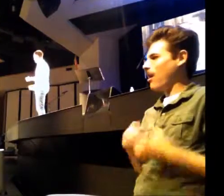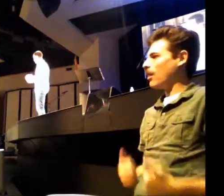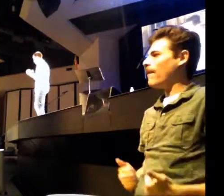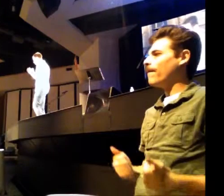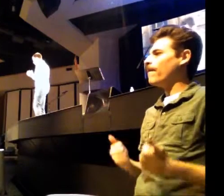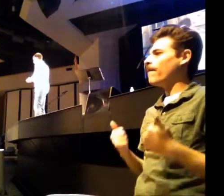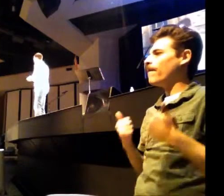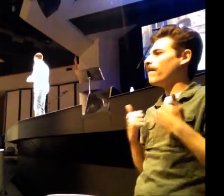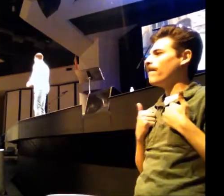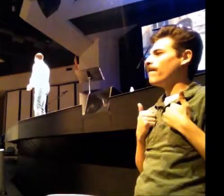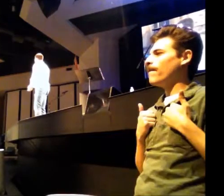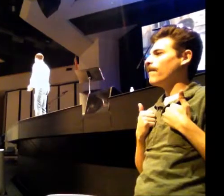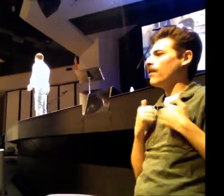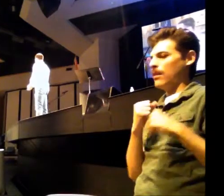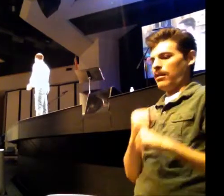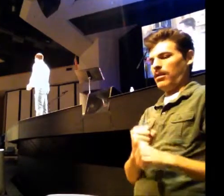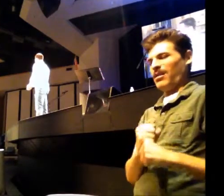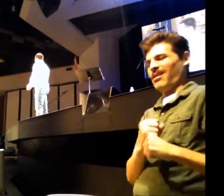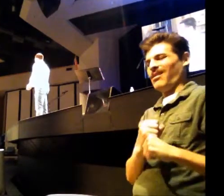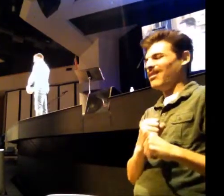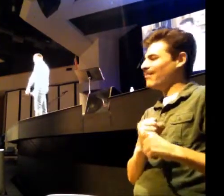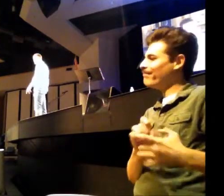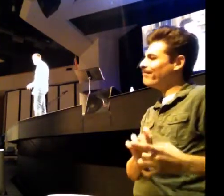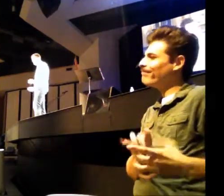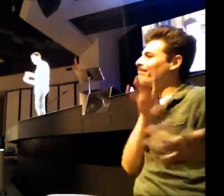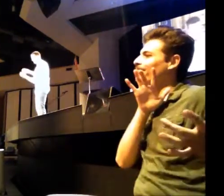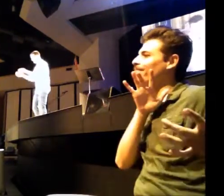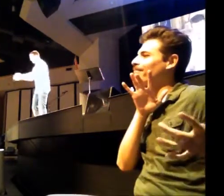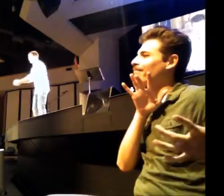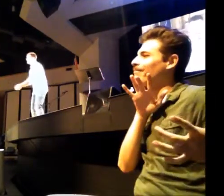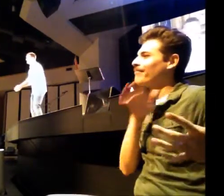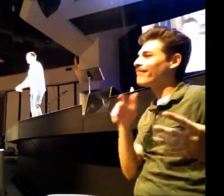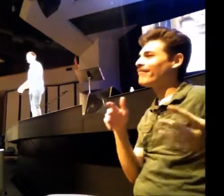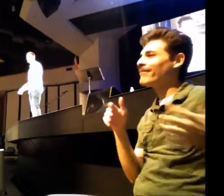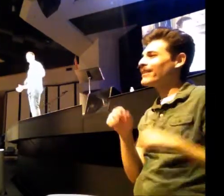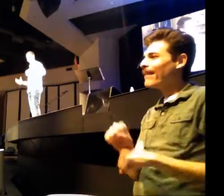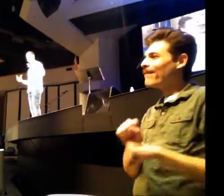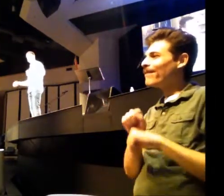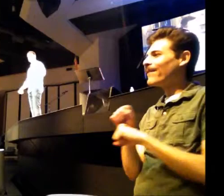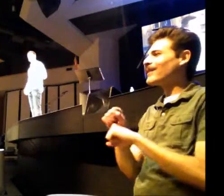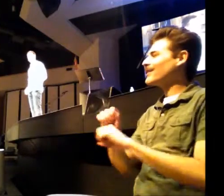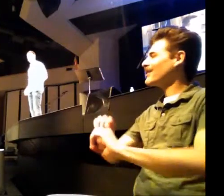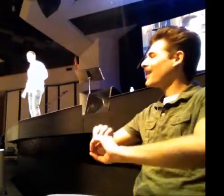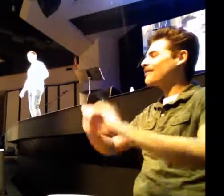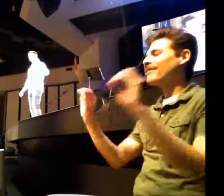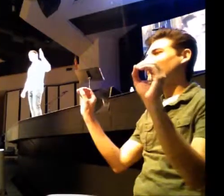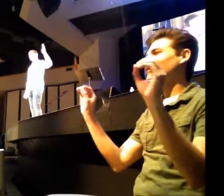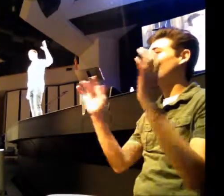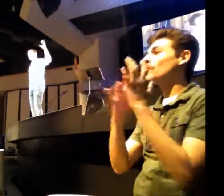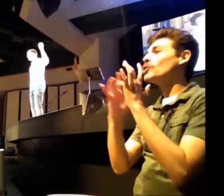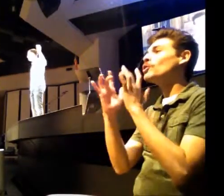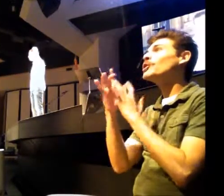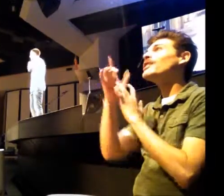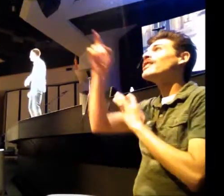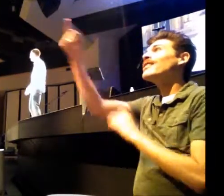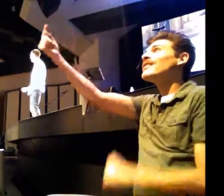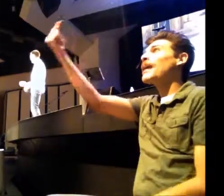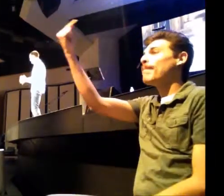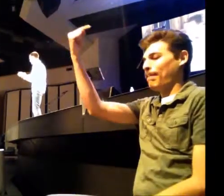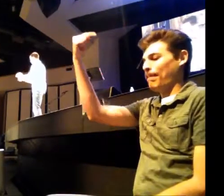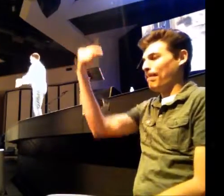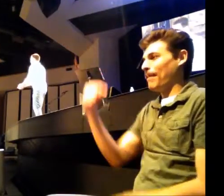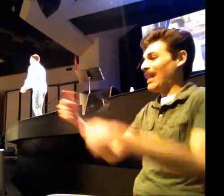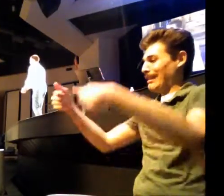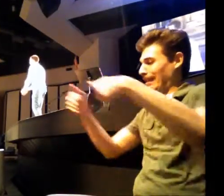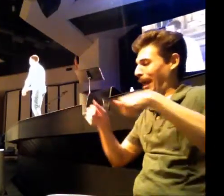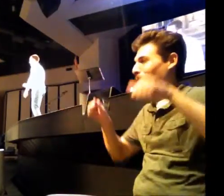as slaves to our search for meaning. Because God sent Jesus for us that he might live and die and declare, "You mean this much to me